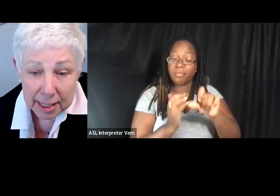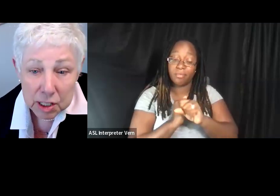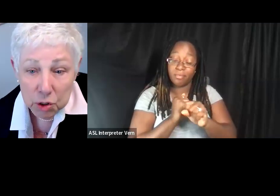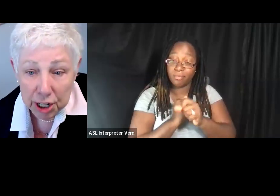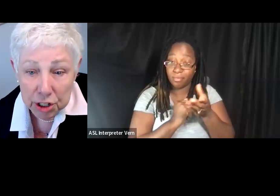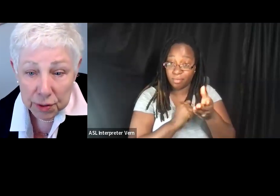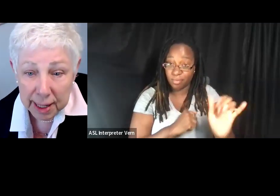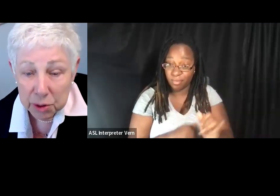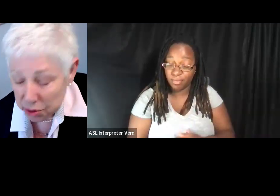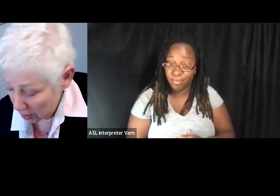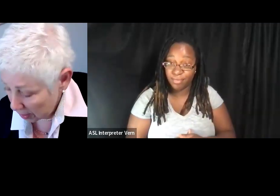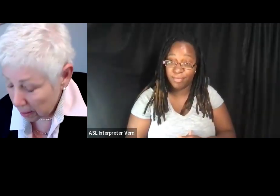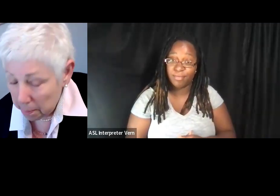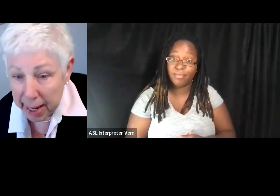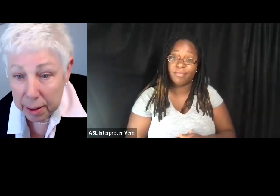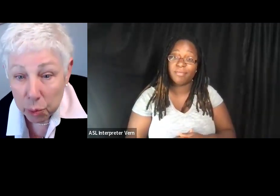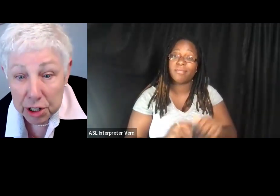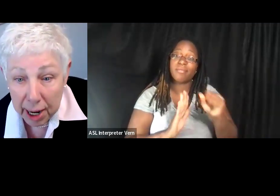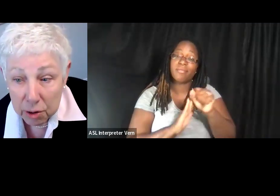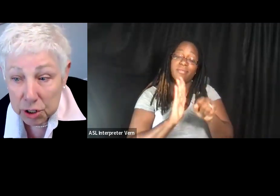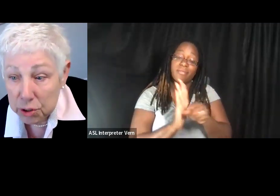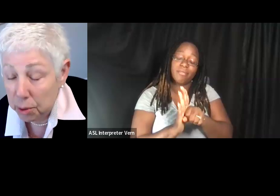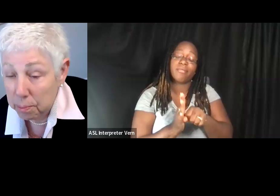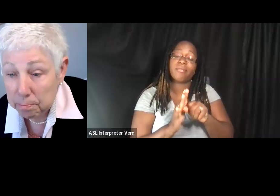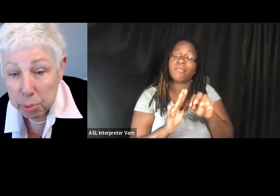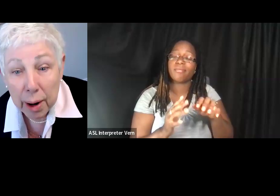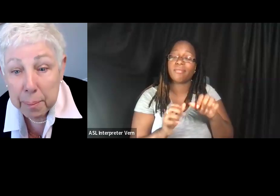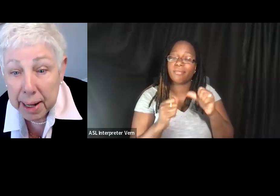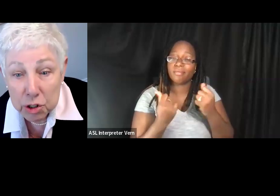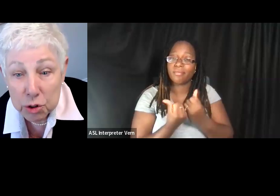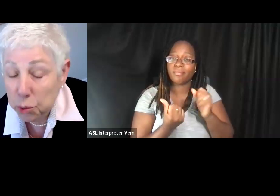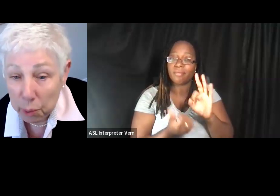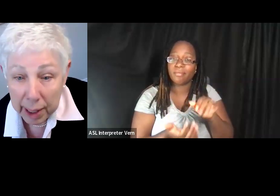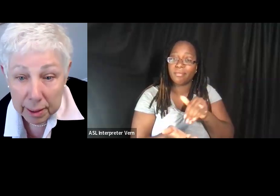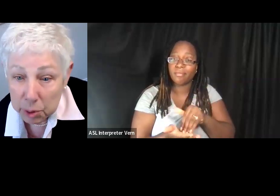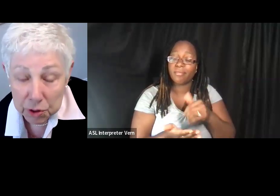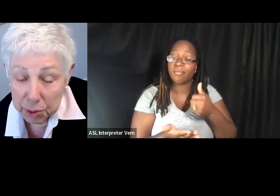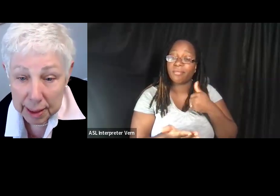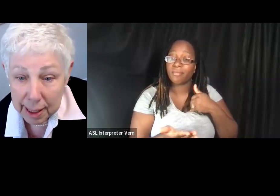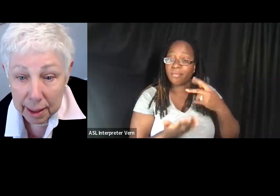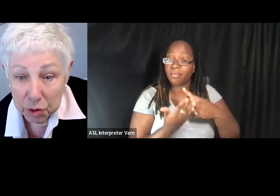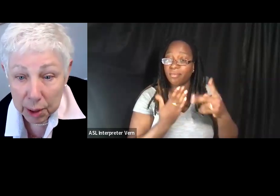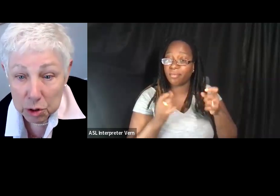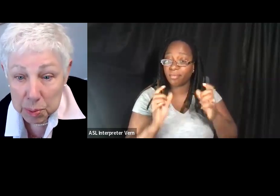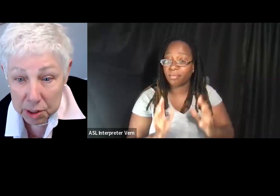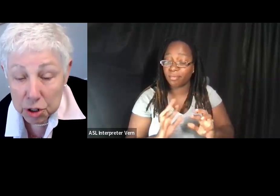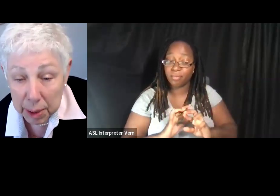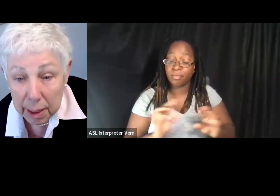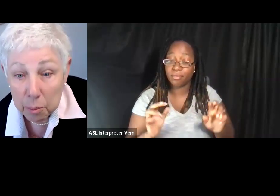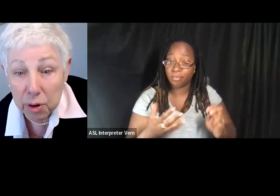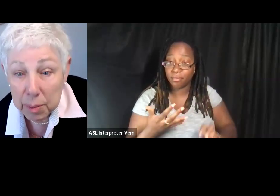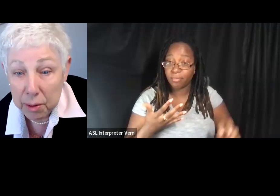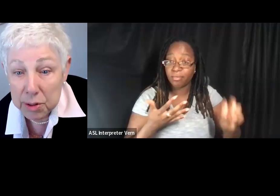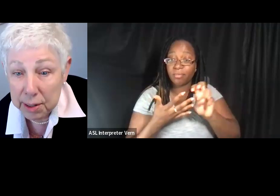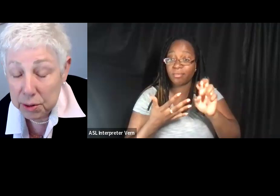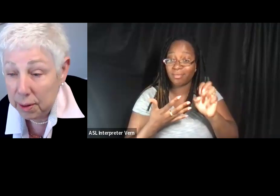That state association of centers may reach out to some program managers who are ready to move to an executive director's position, but